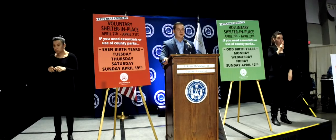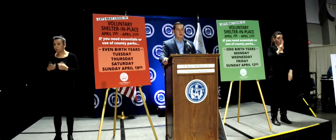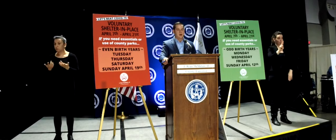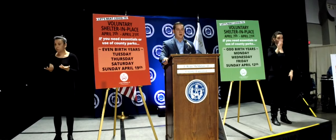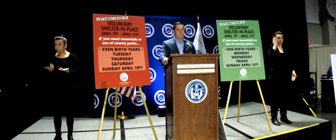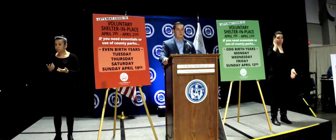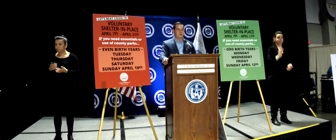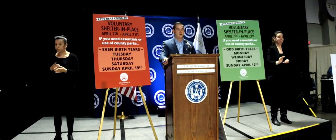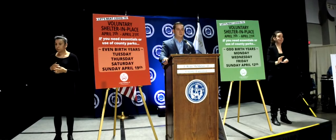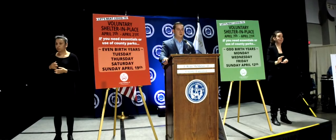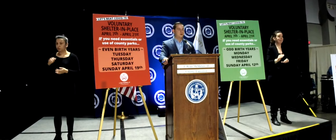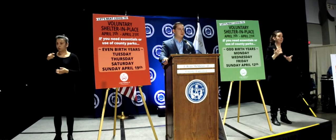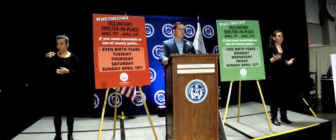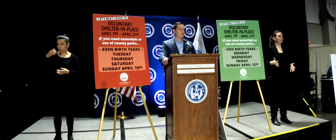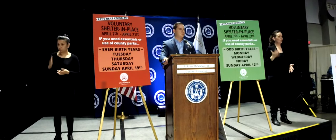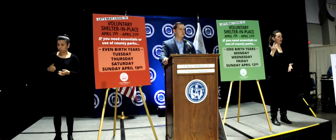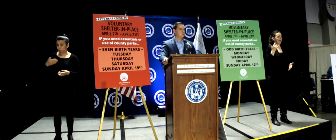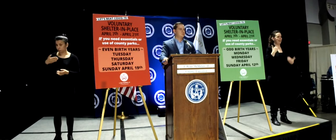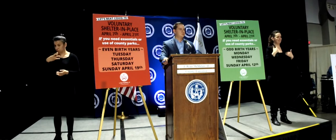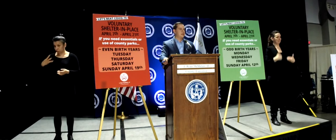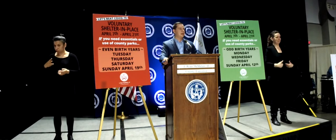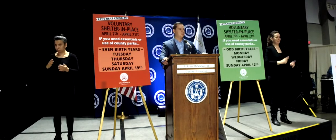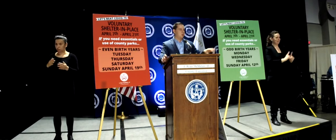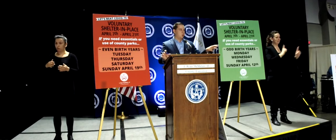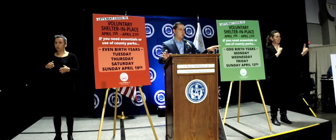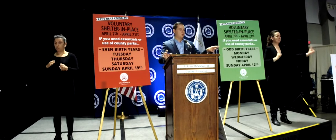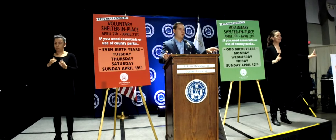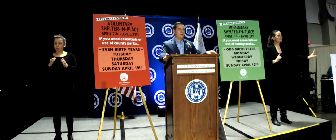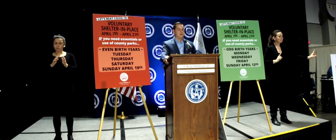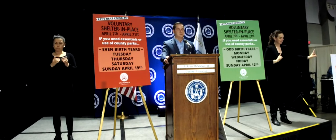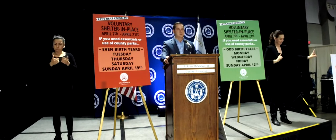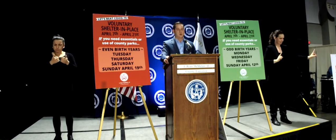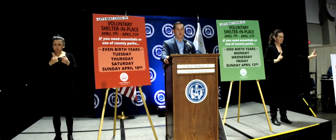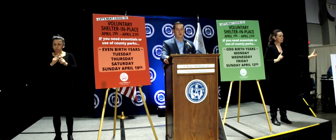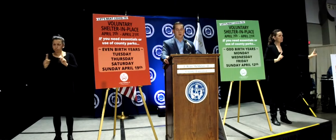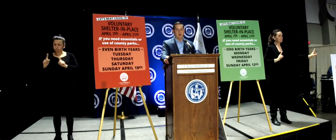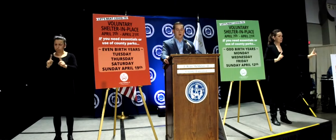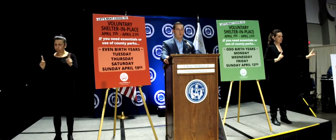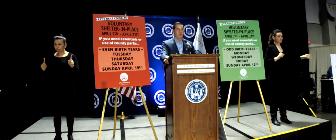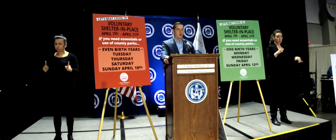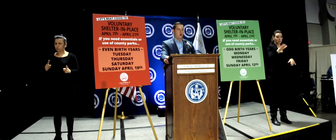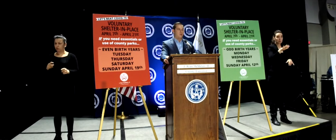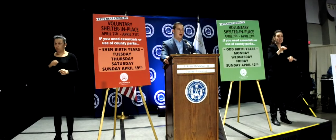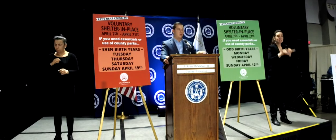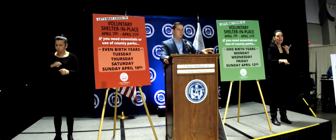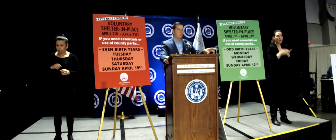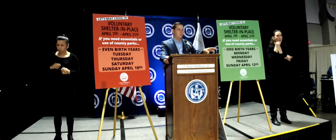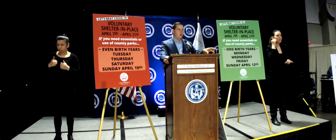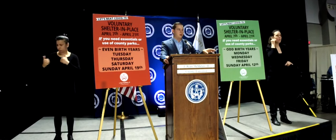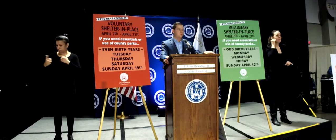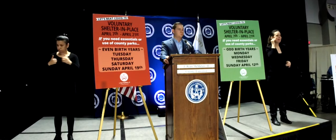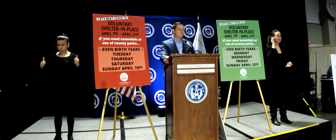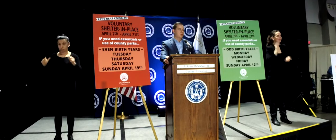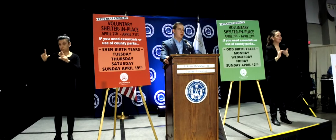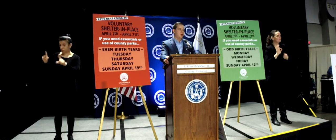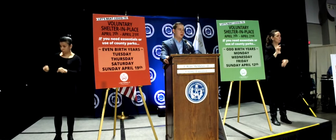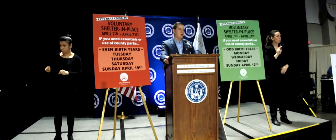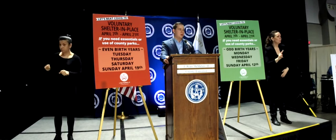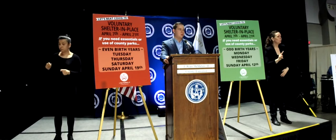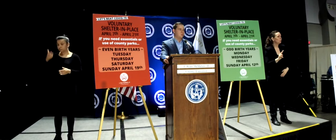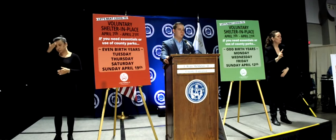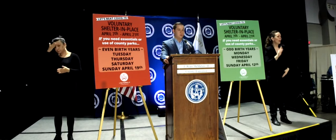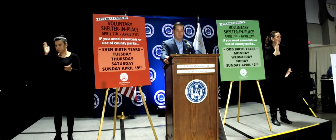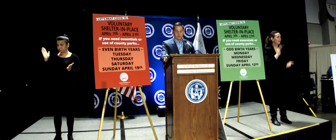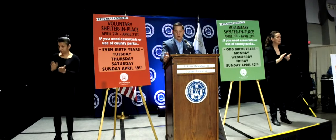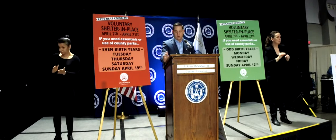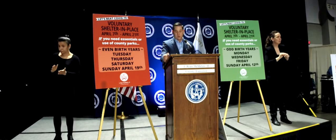colds if they're staying in their own domains. So overall, the health will be better,